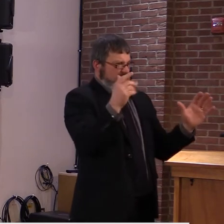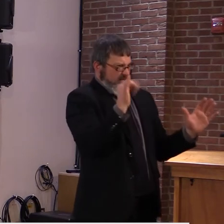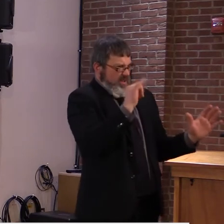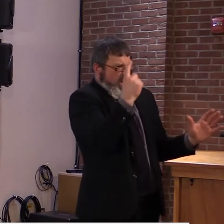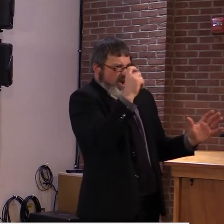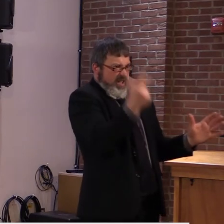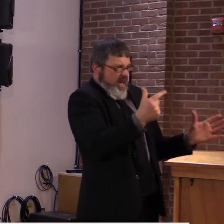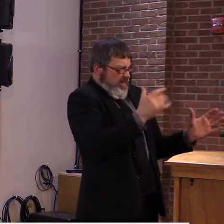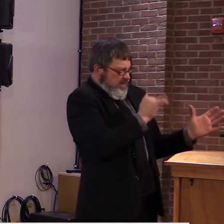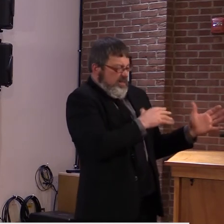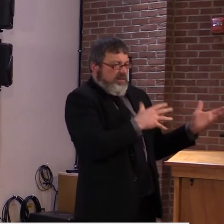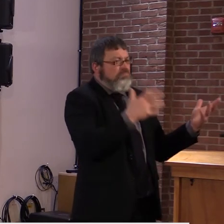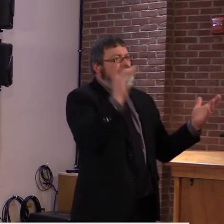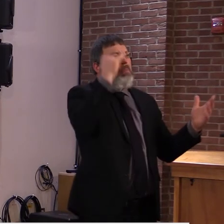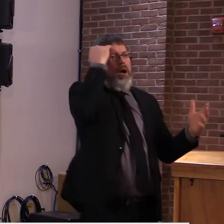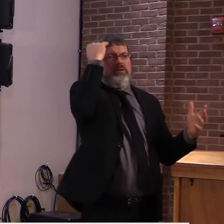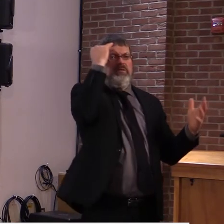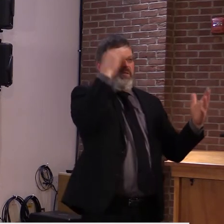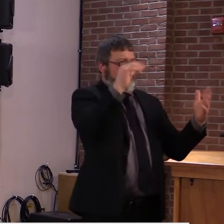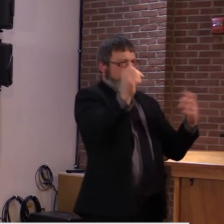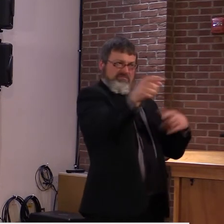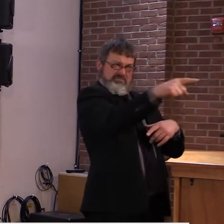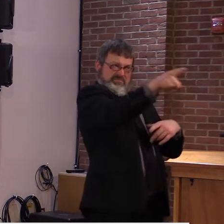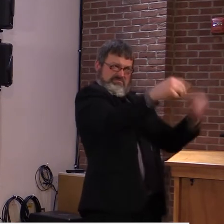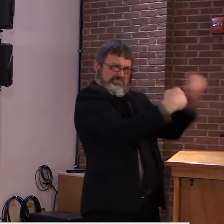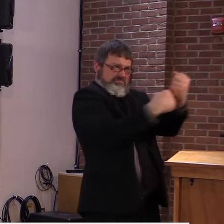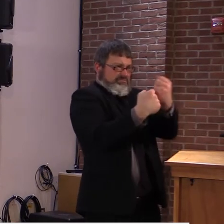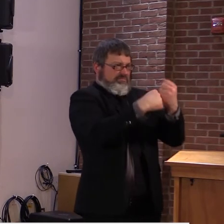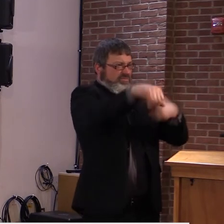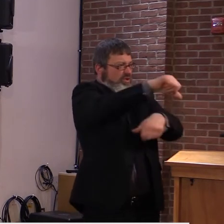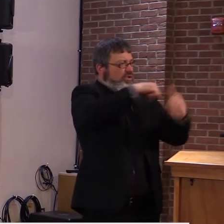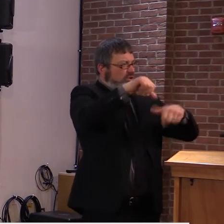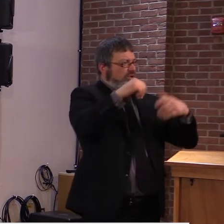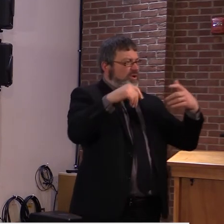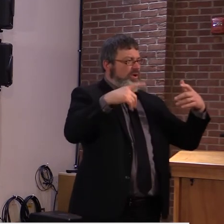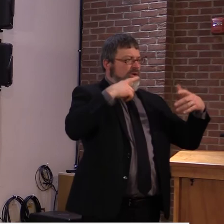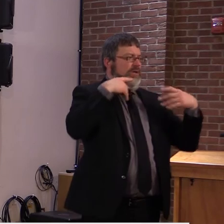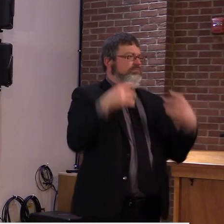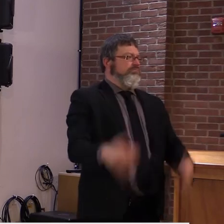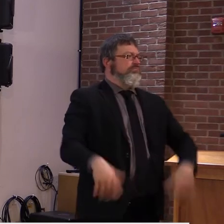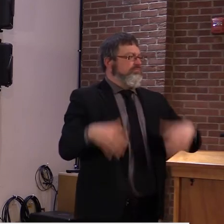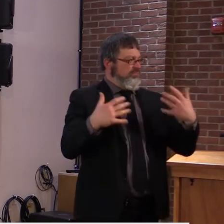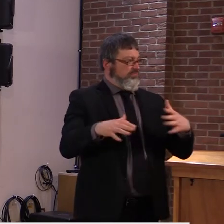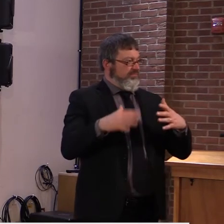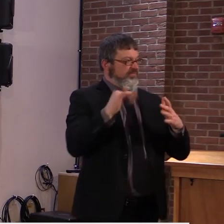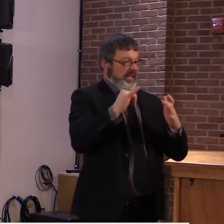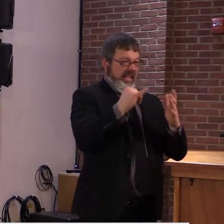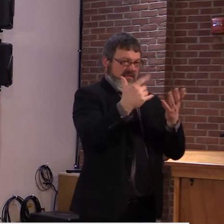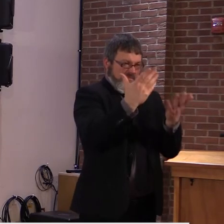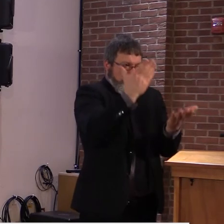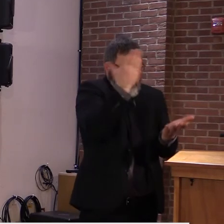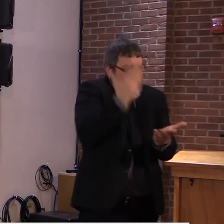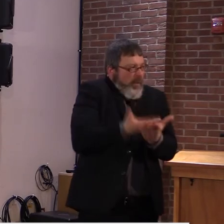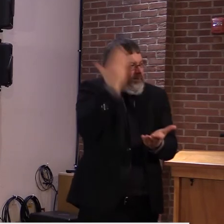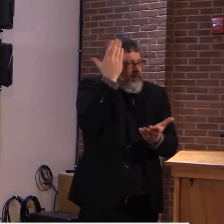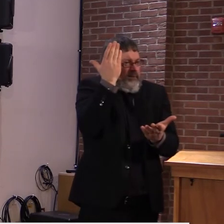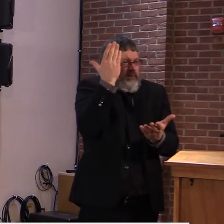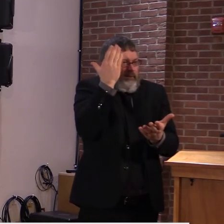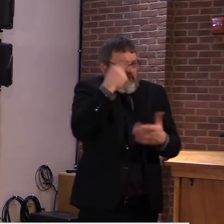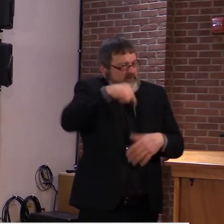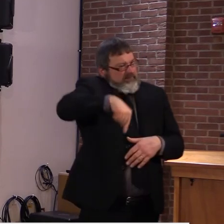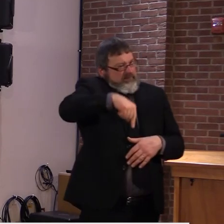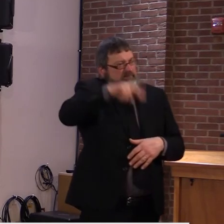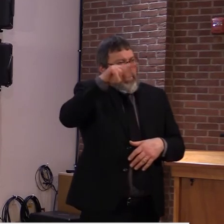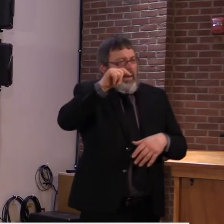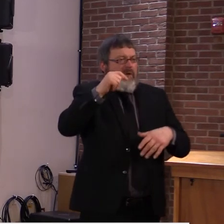anonymously, I think speaks volumes about who we are as Vermonters, and that inspires me, inspires, I'm sure,